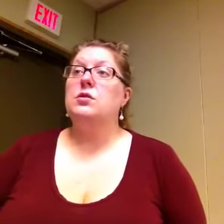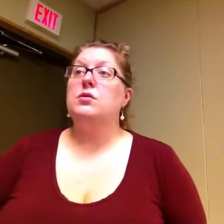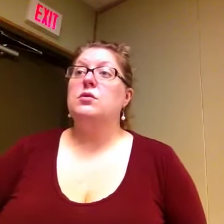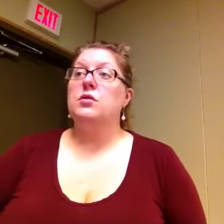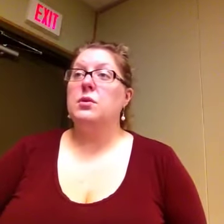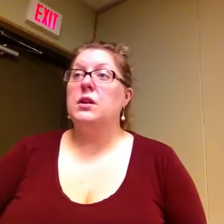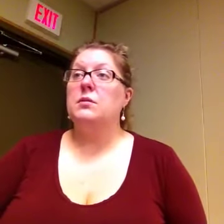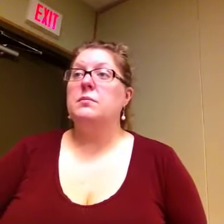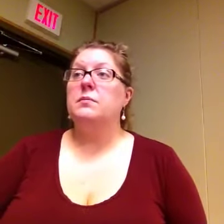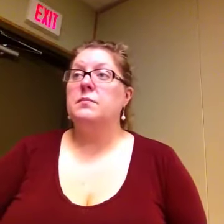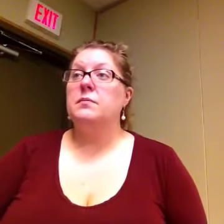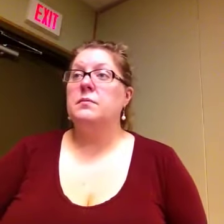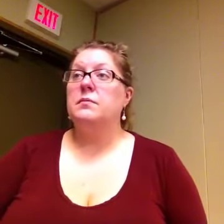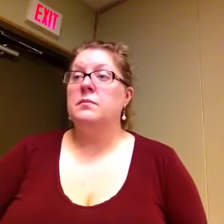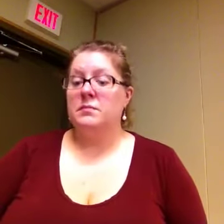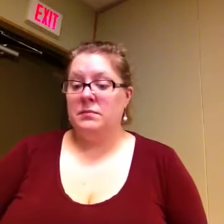2, 3.